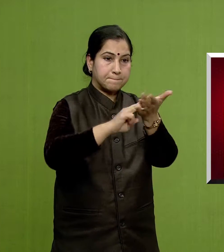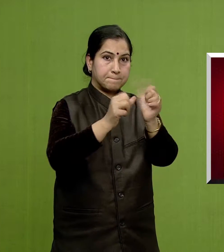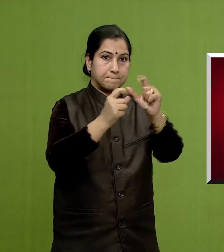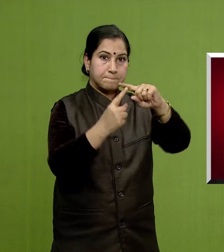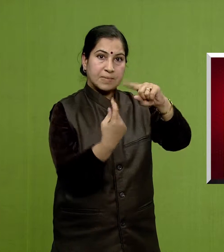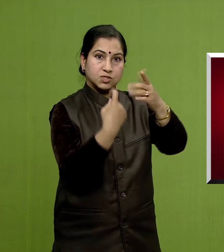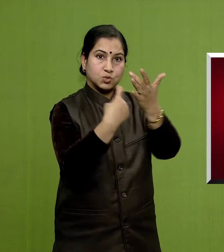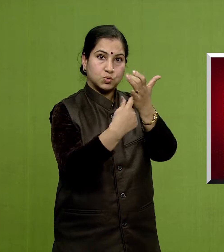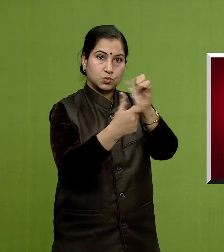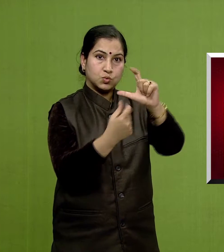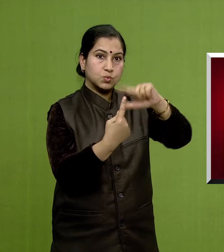and learning.